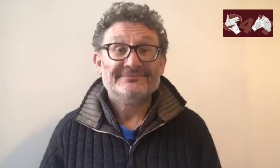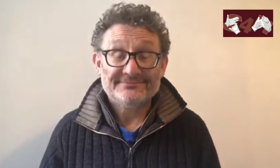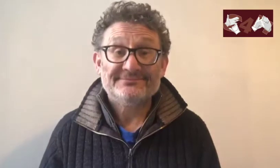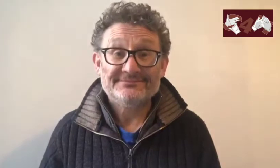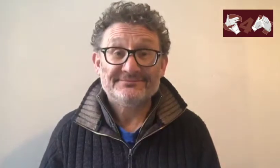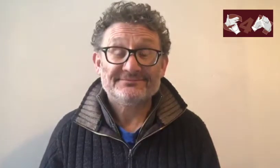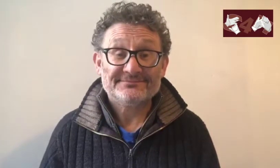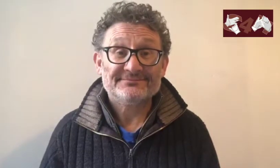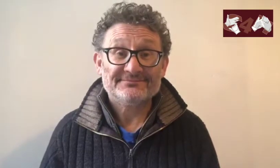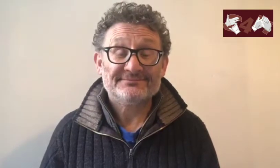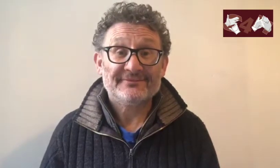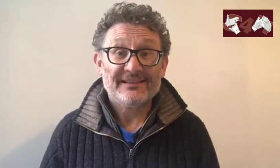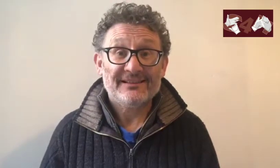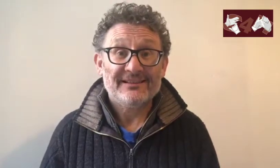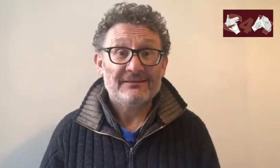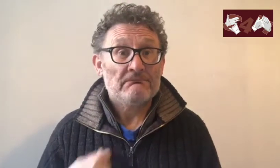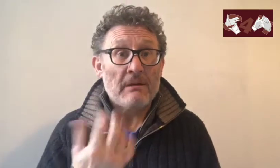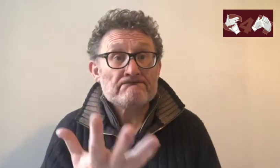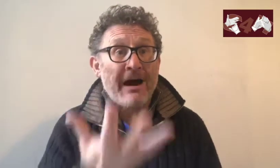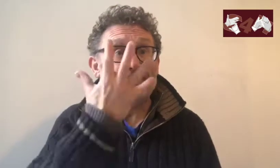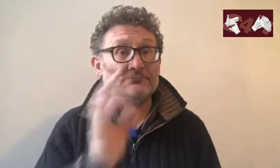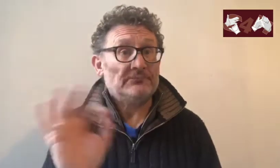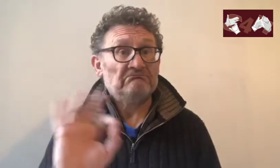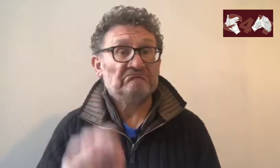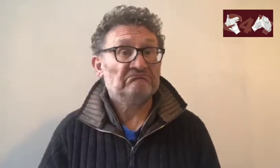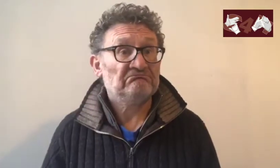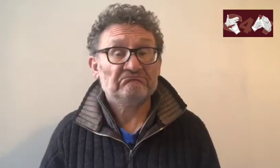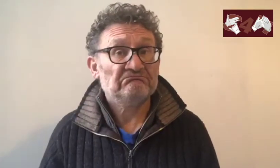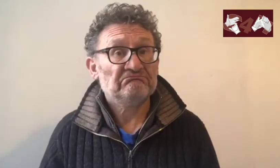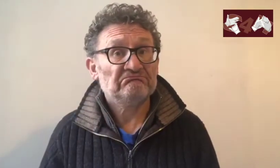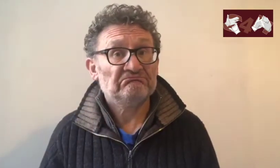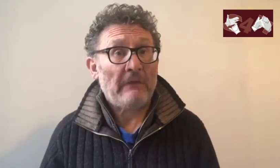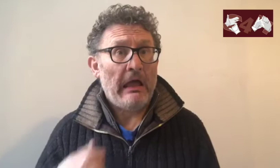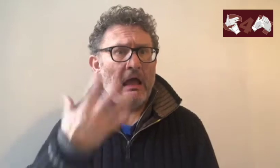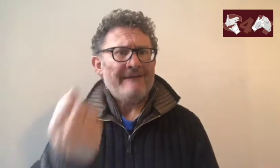because it's just part of the real world. I'm not embarrassed by that.